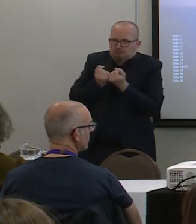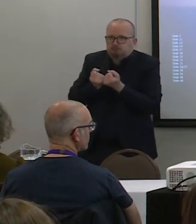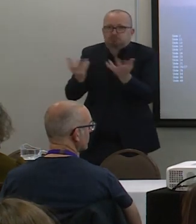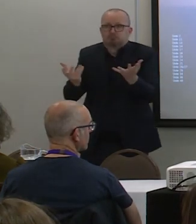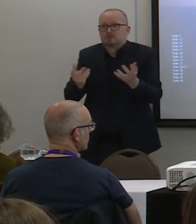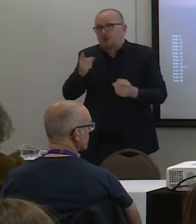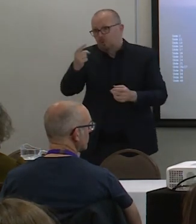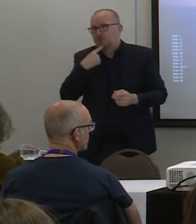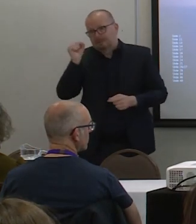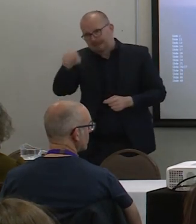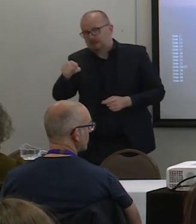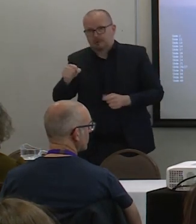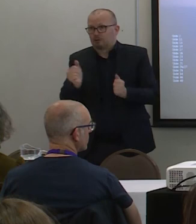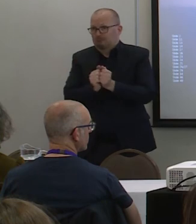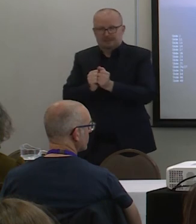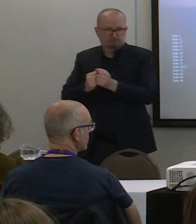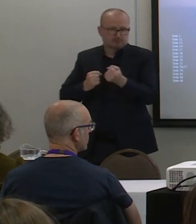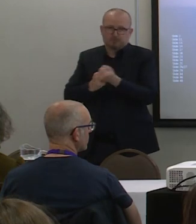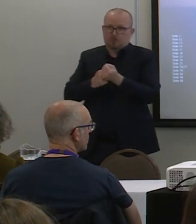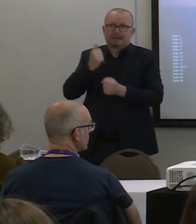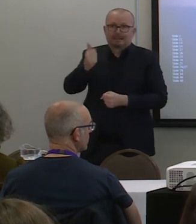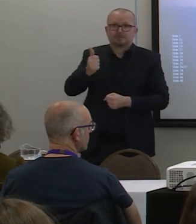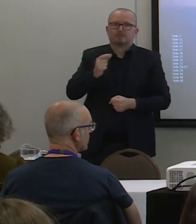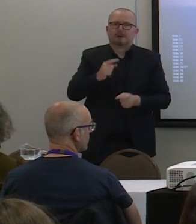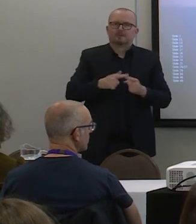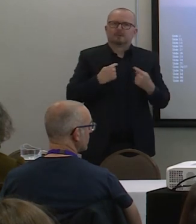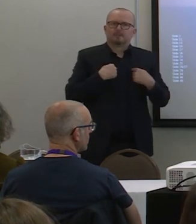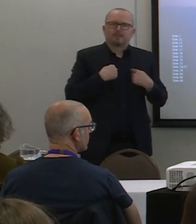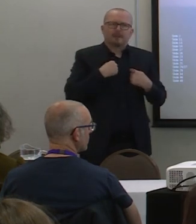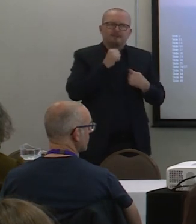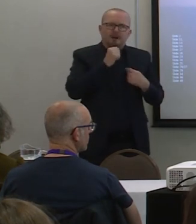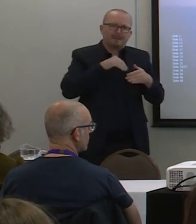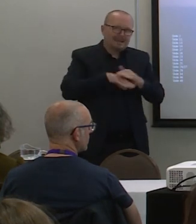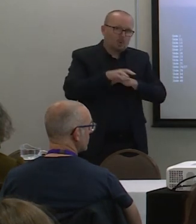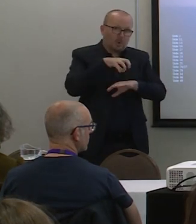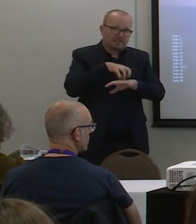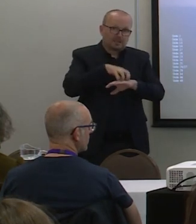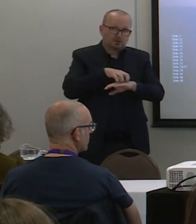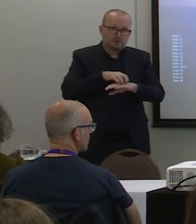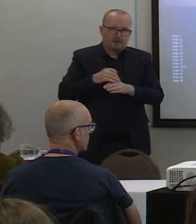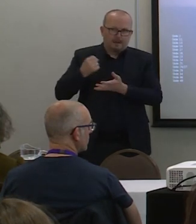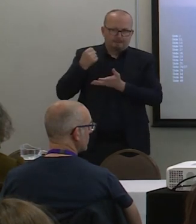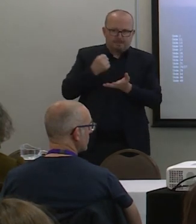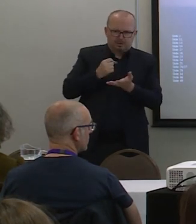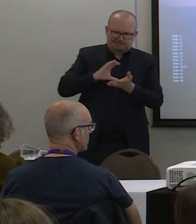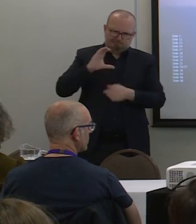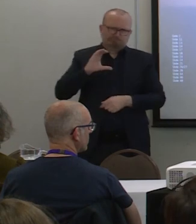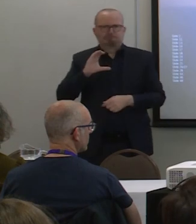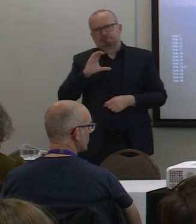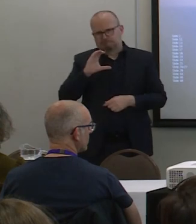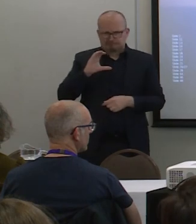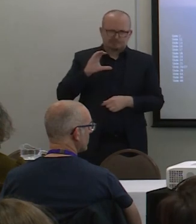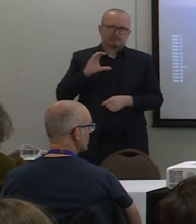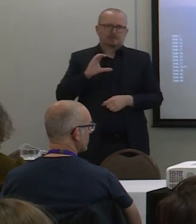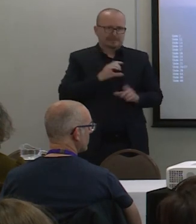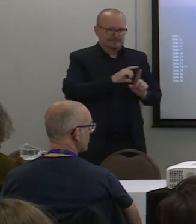amazing thing to do. But for me, when you're in an organisation and choosing whether to do digitization or not, that's part of that do we do